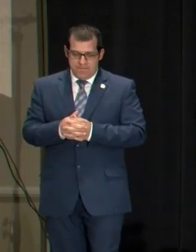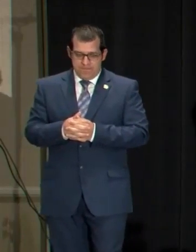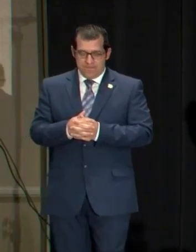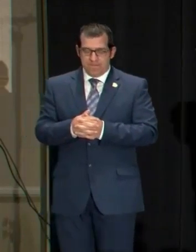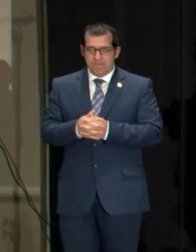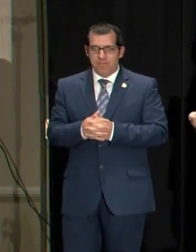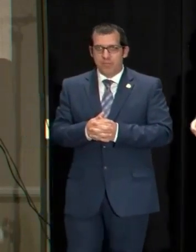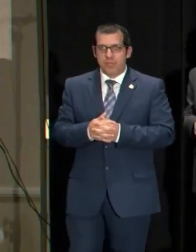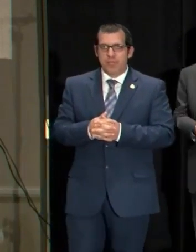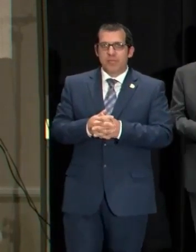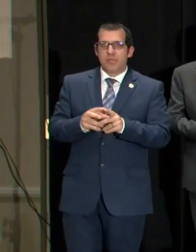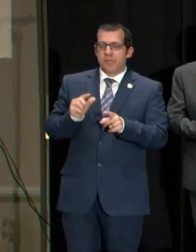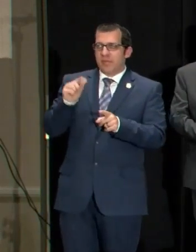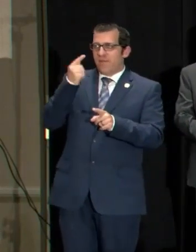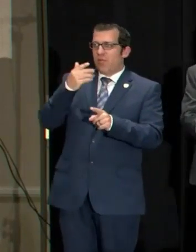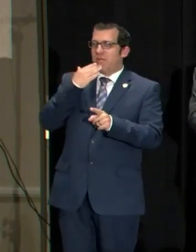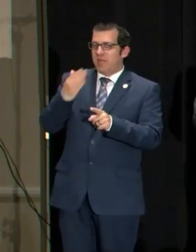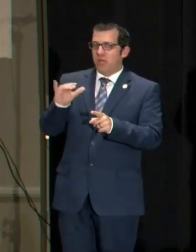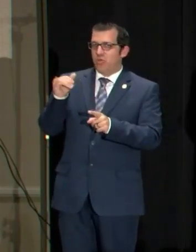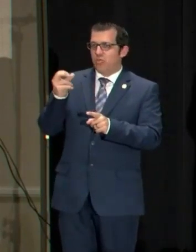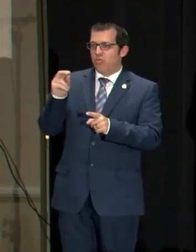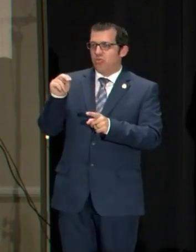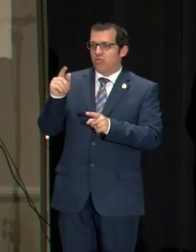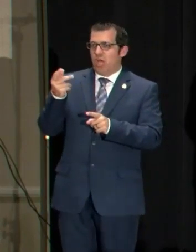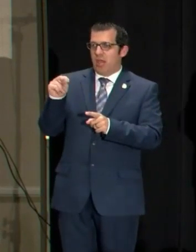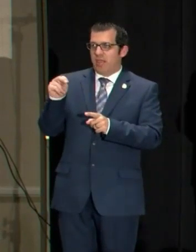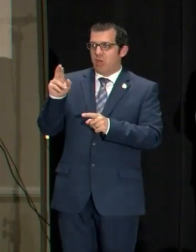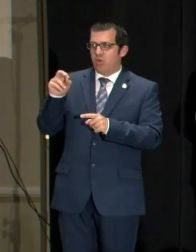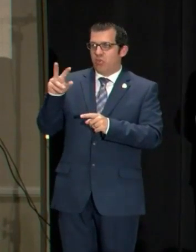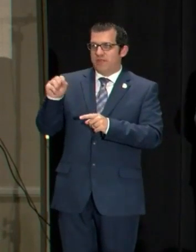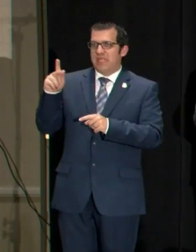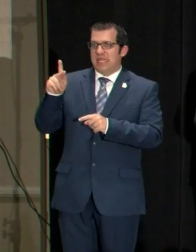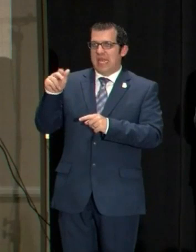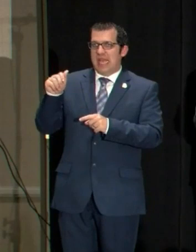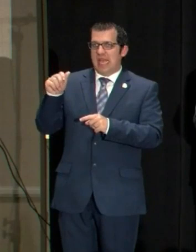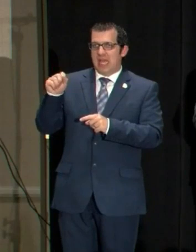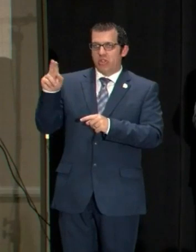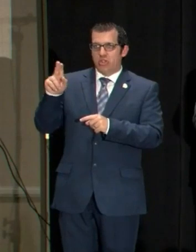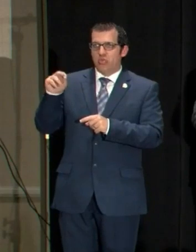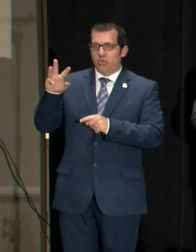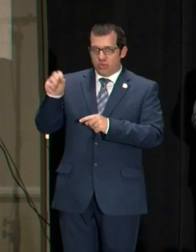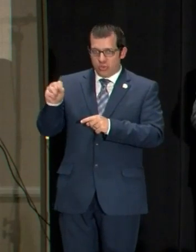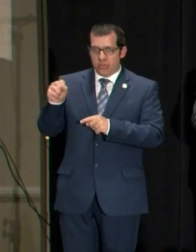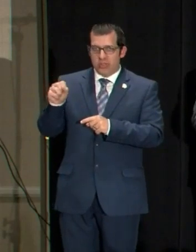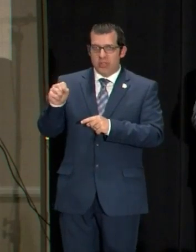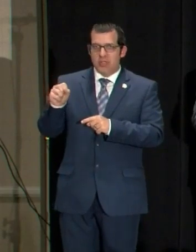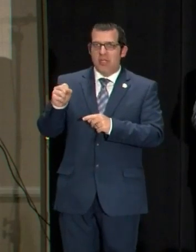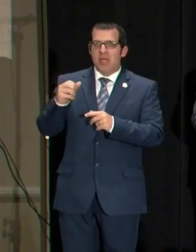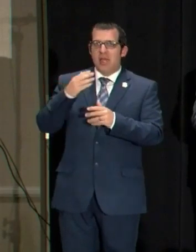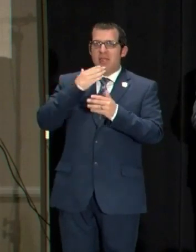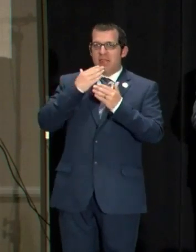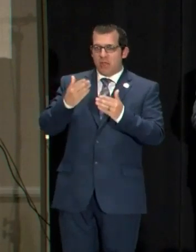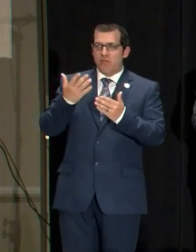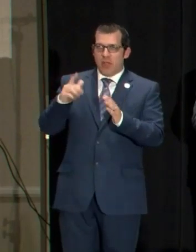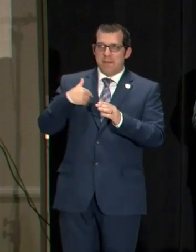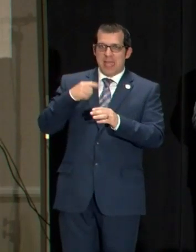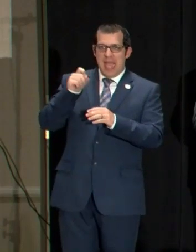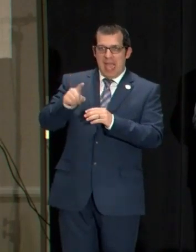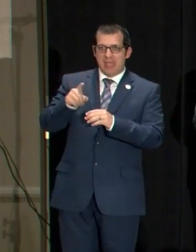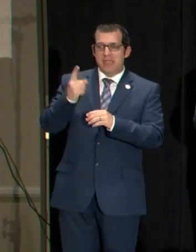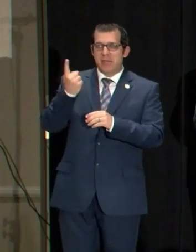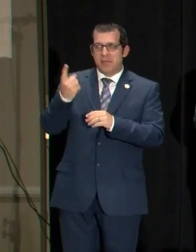Yes. Yeah, Governor, thank you. Jonathan Reeves, KASU News. Thank you for your time and for allowing me to answer or ask a